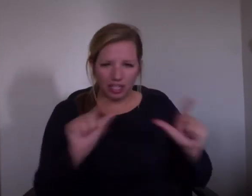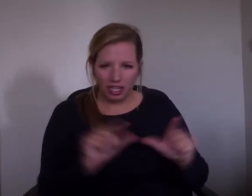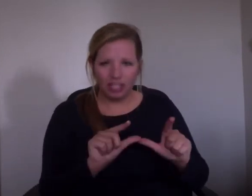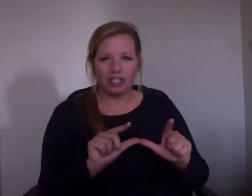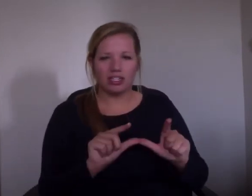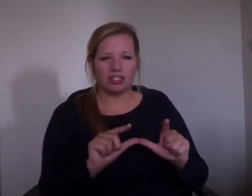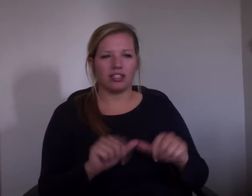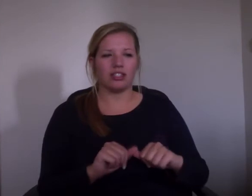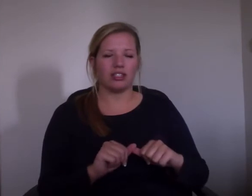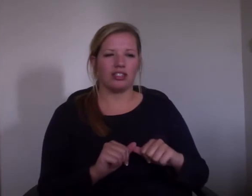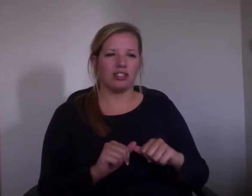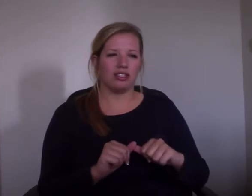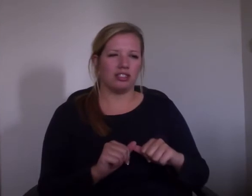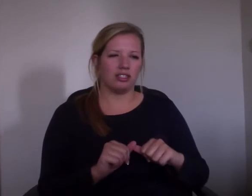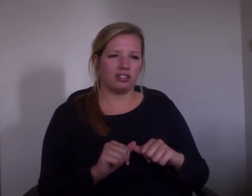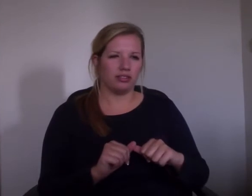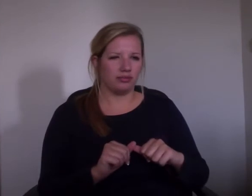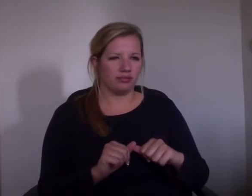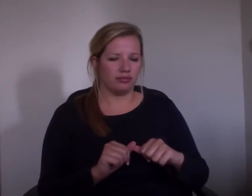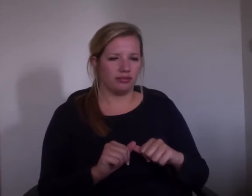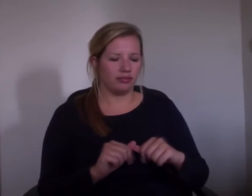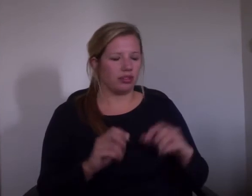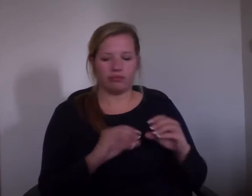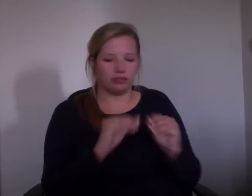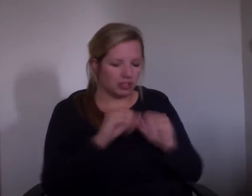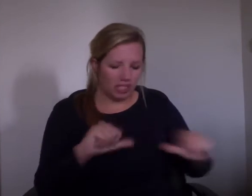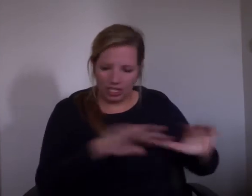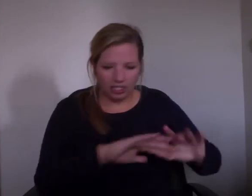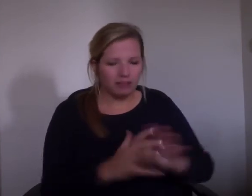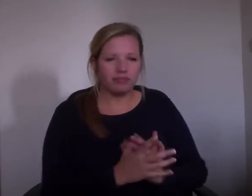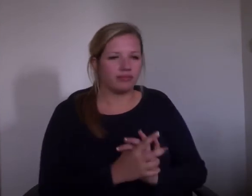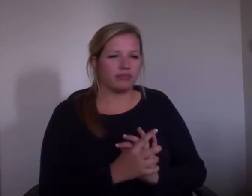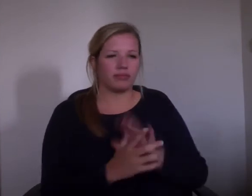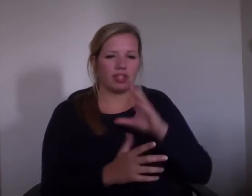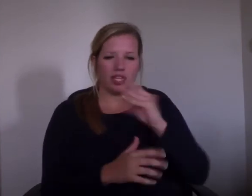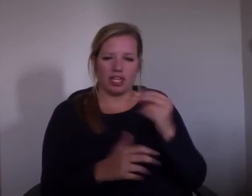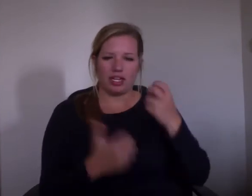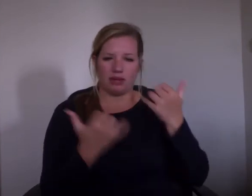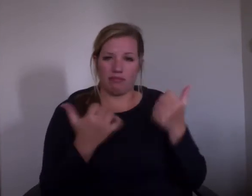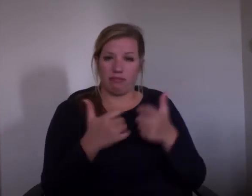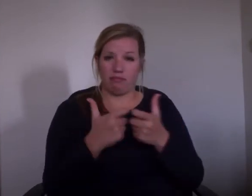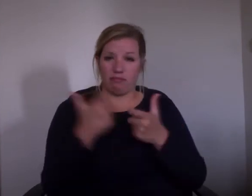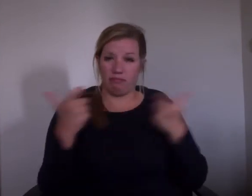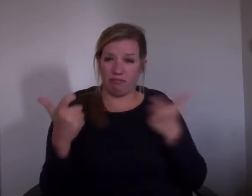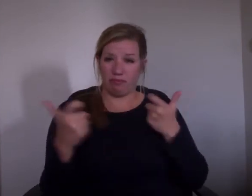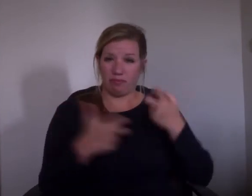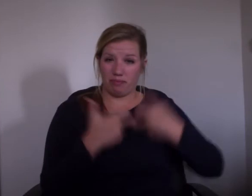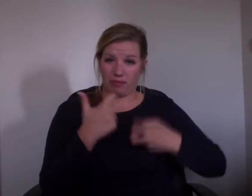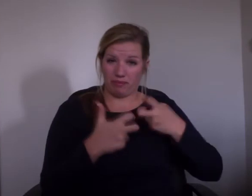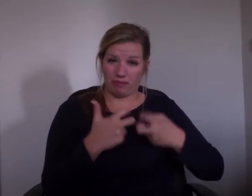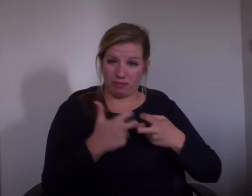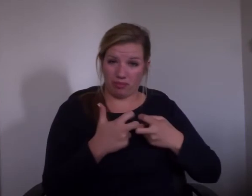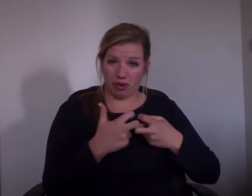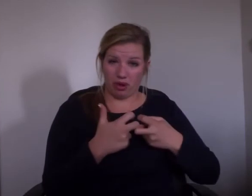a big disconnect and problem between the American policymakers and the Vietnamese. And it actually